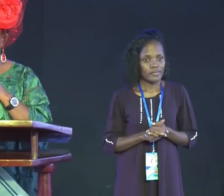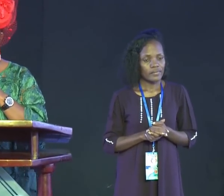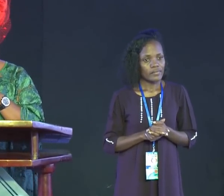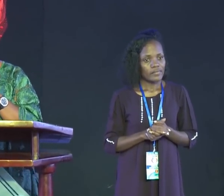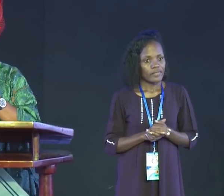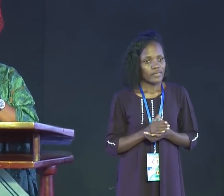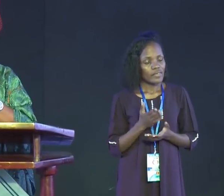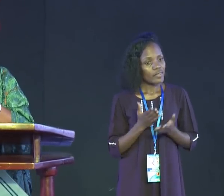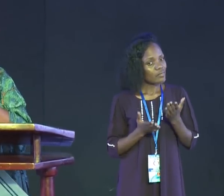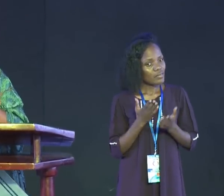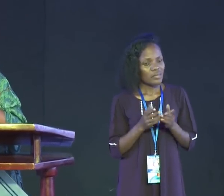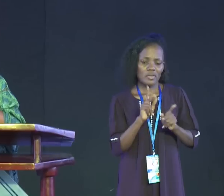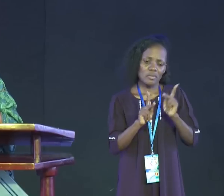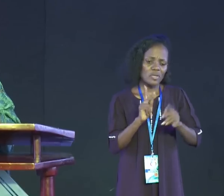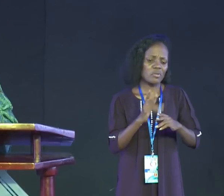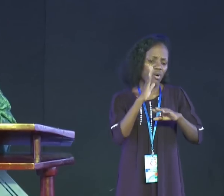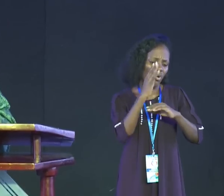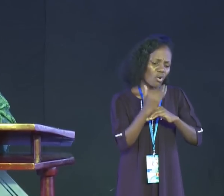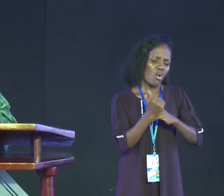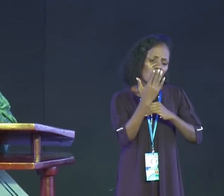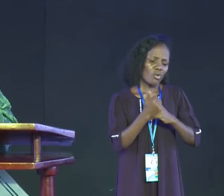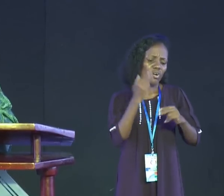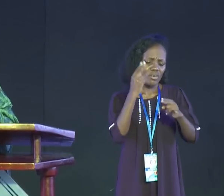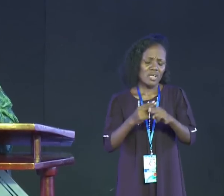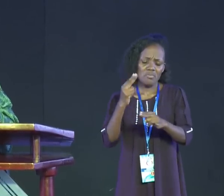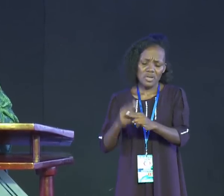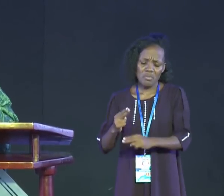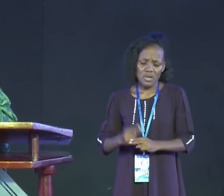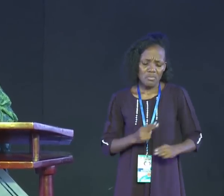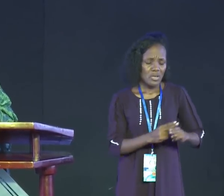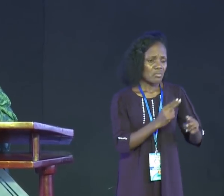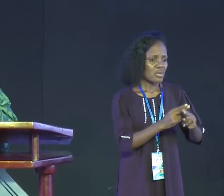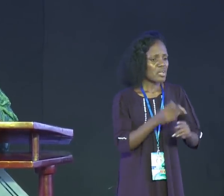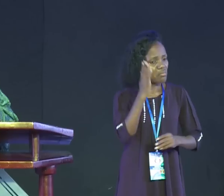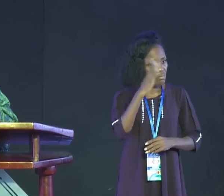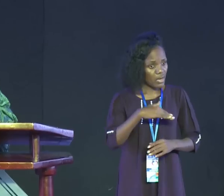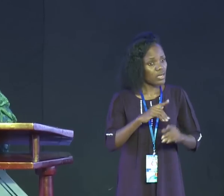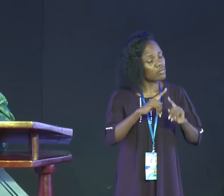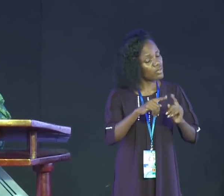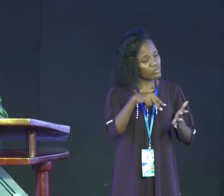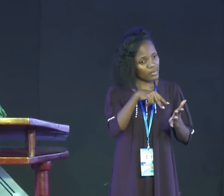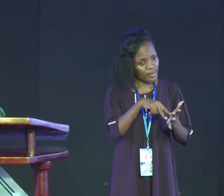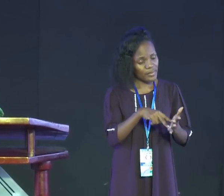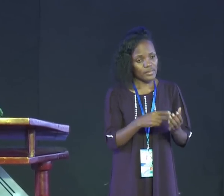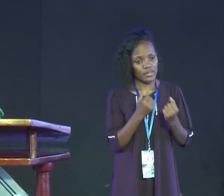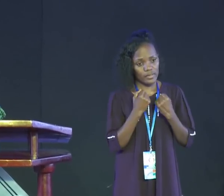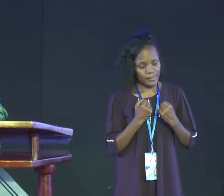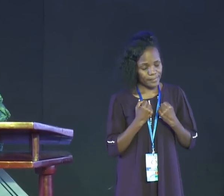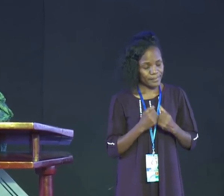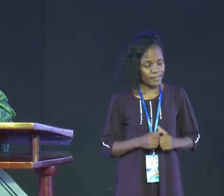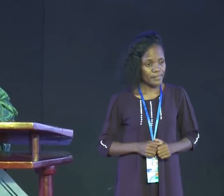Newankubadde nina manyagona. Even though I have so many nicknames. Naye wendi. But I am